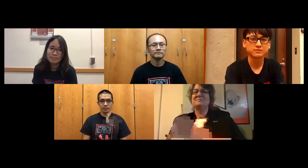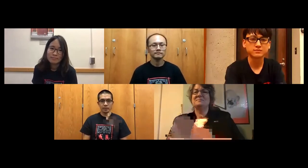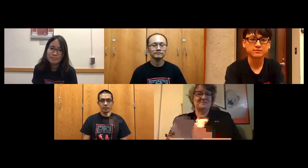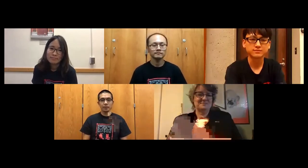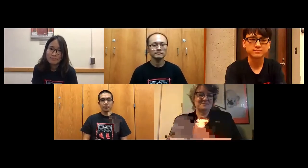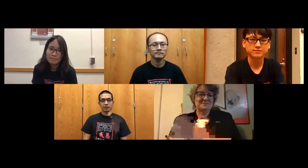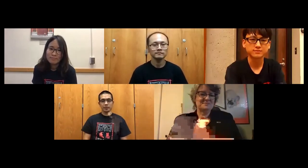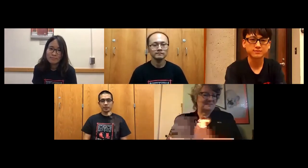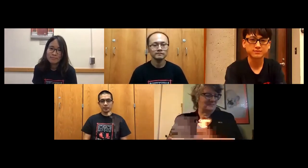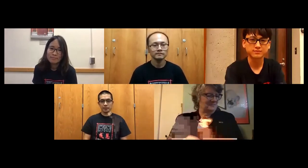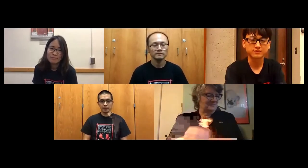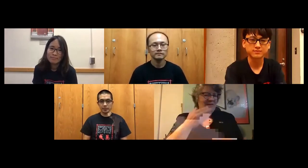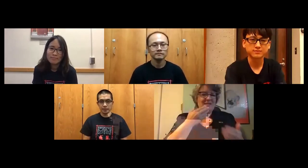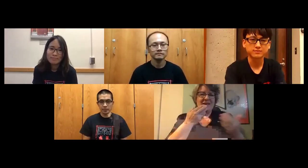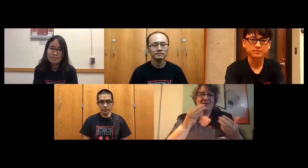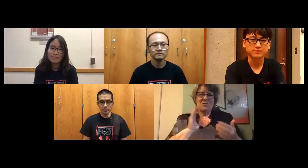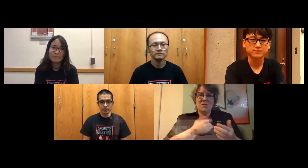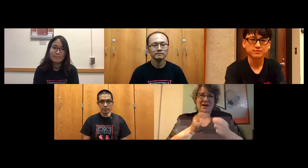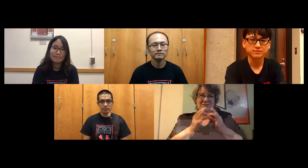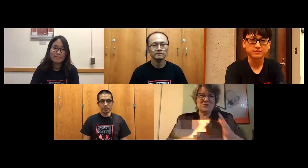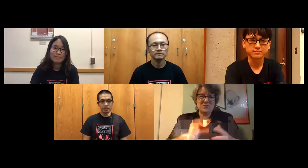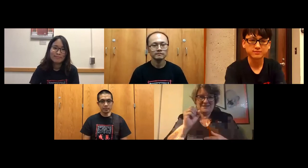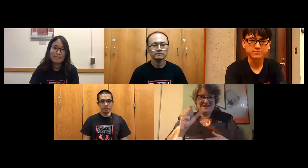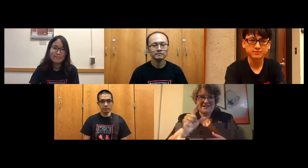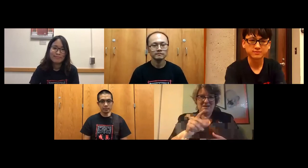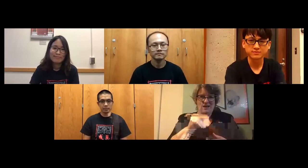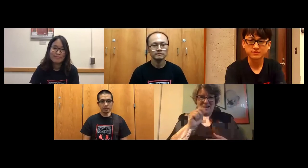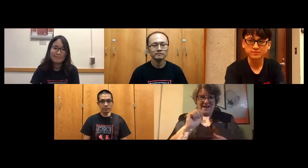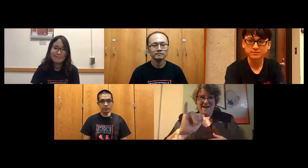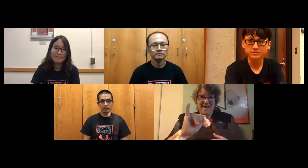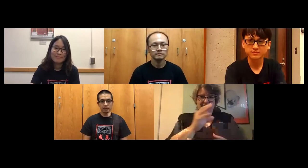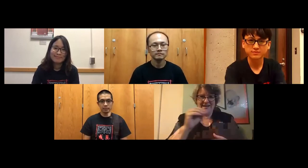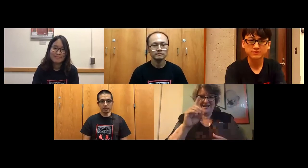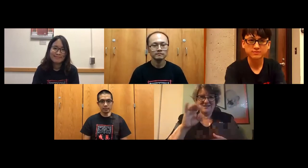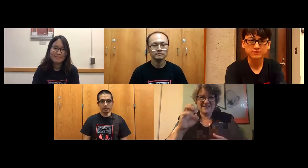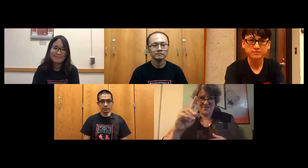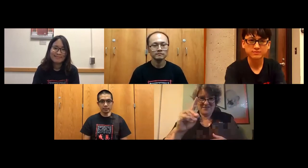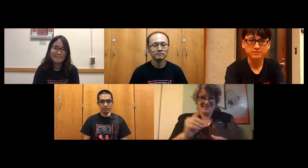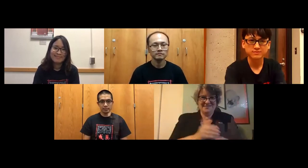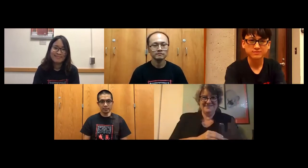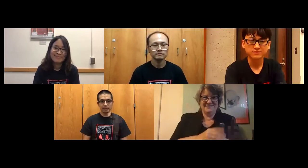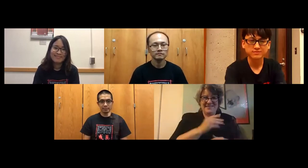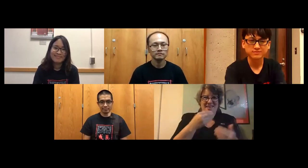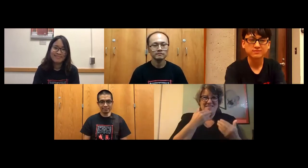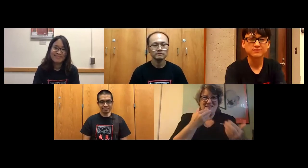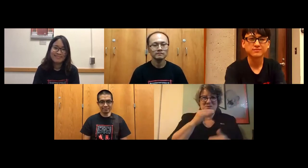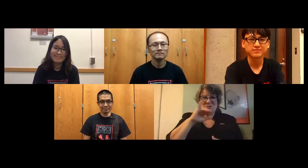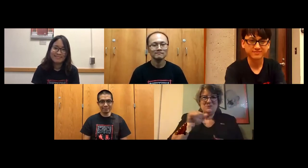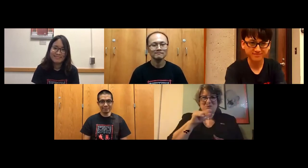and David, our interpreters. Thank you, G-Lin Education Department, for hosting the Ding Talk. Appreciate all